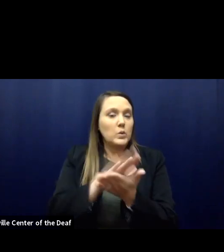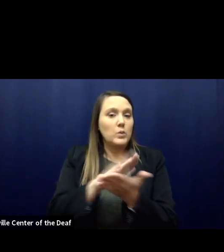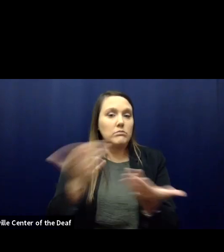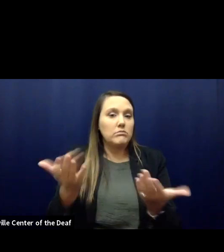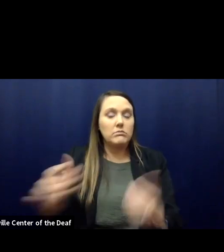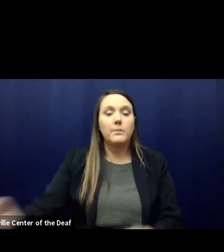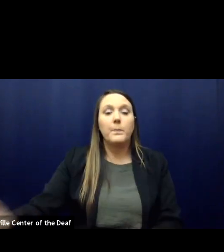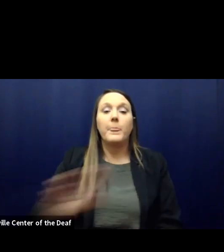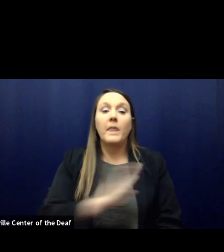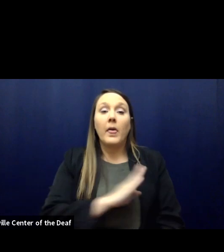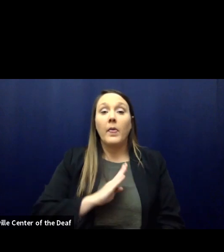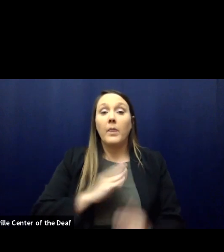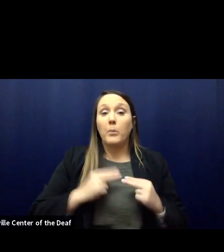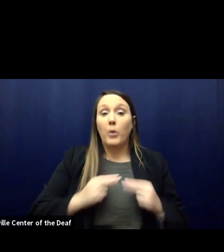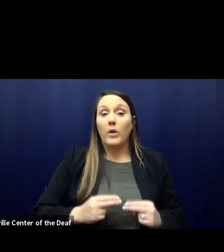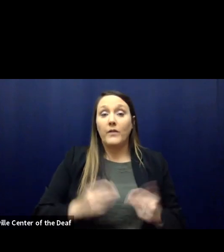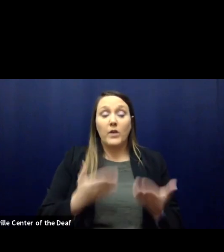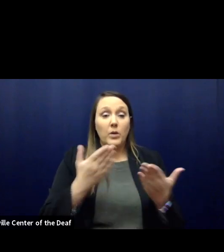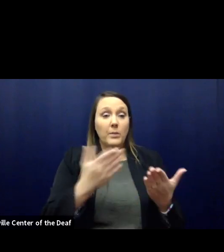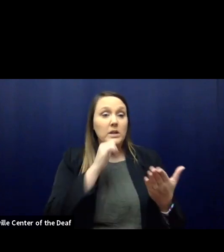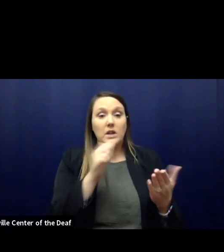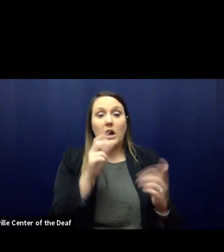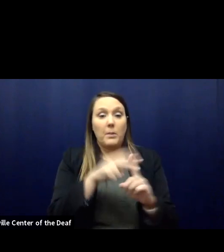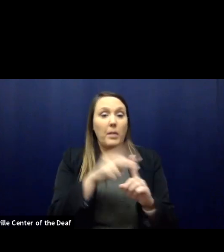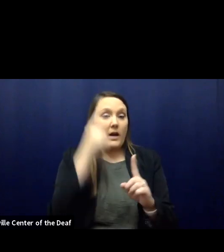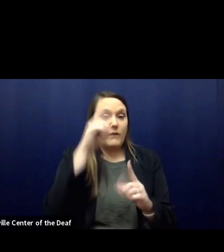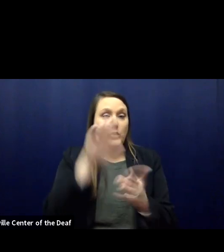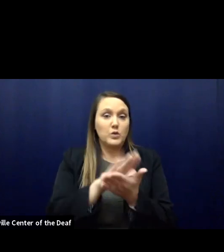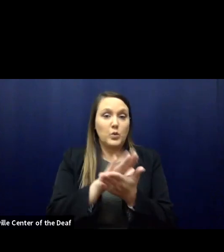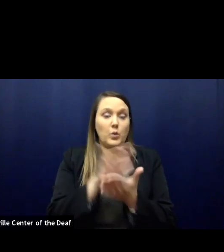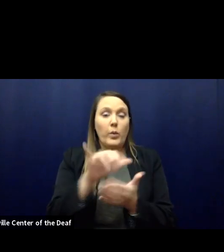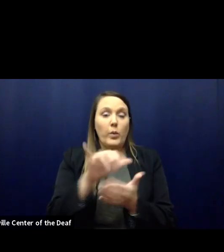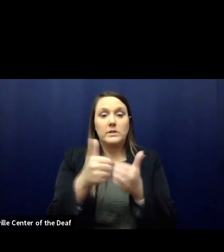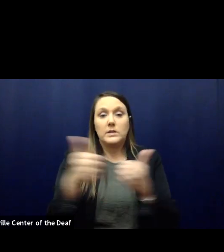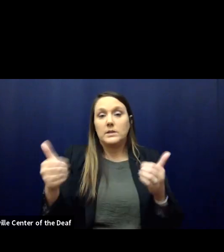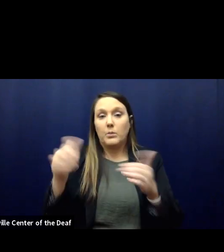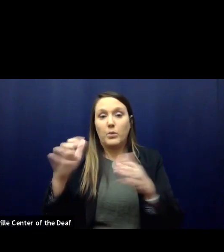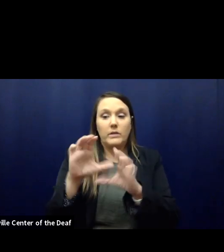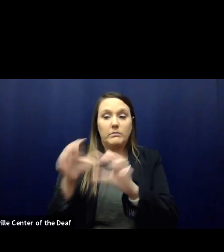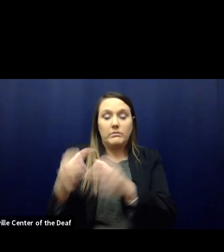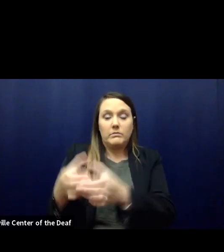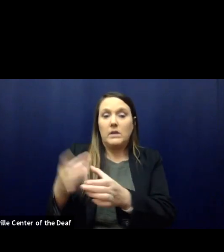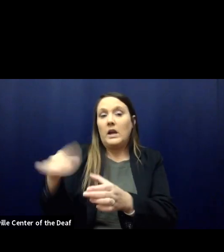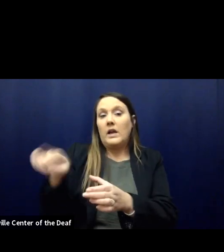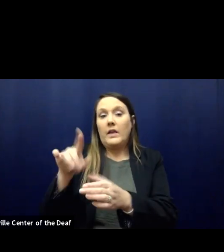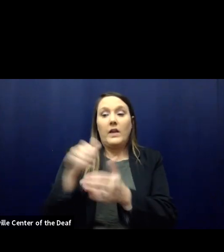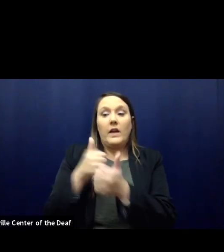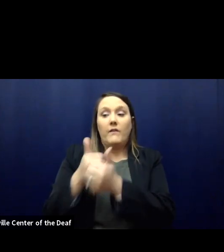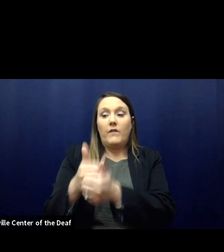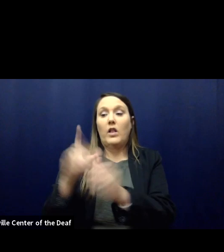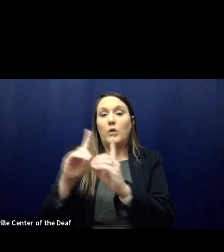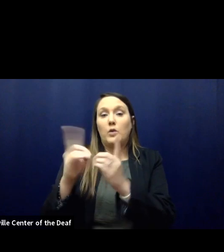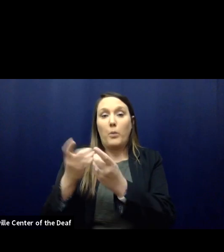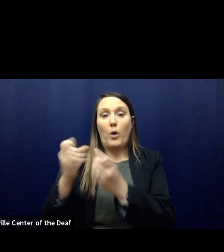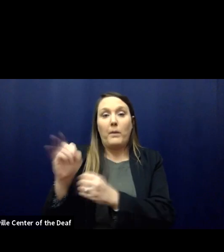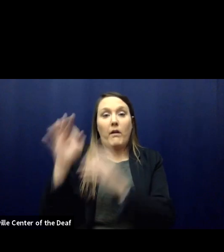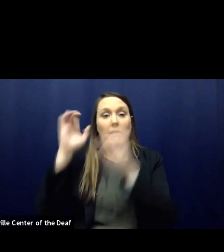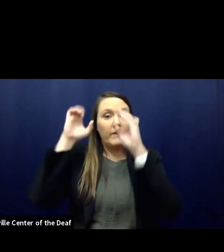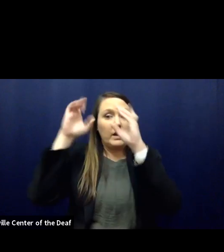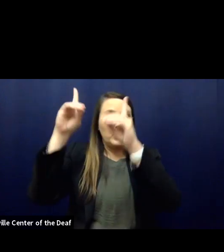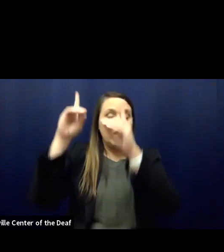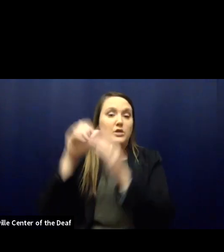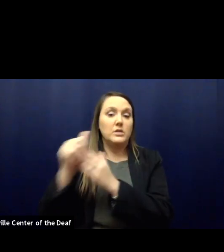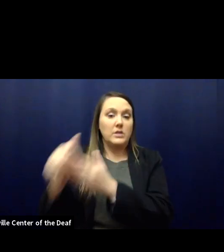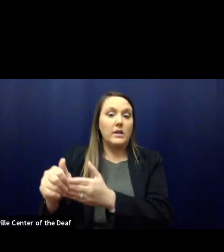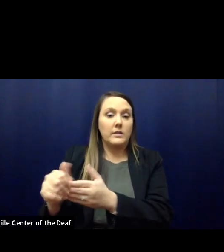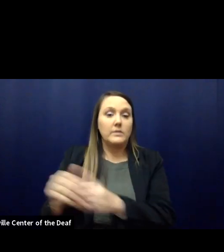Health recommendations don't apply to schools. That's a separate entity, and they follow Department of Education guidance.